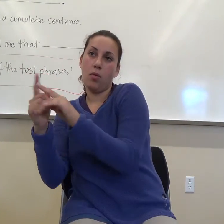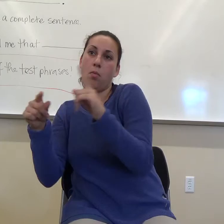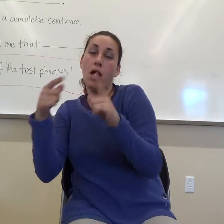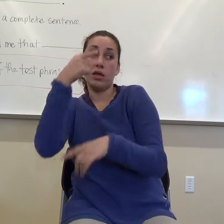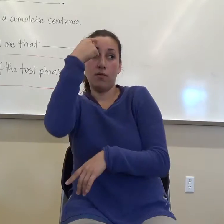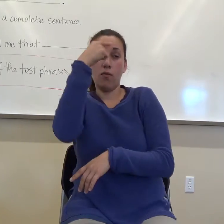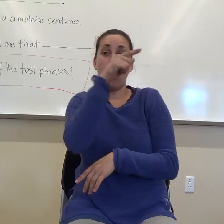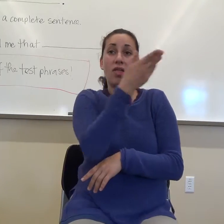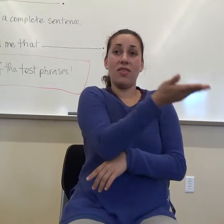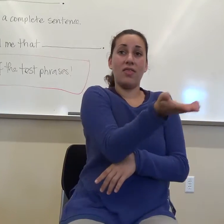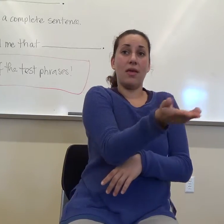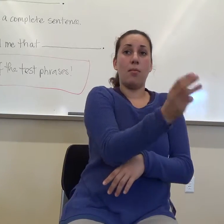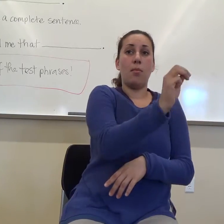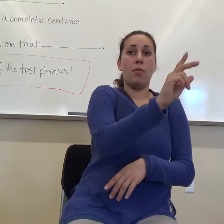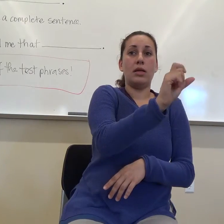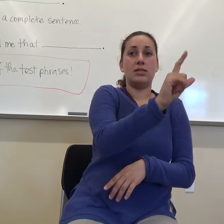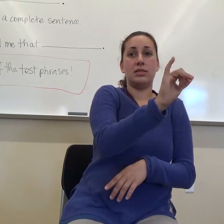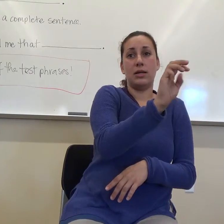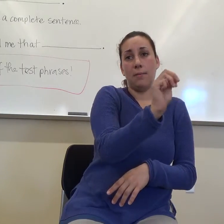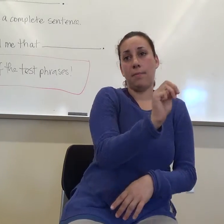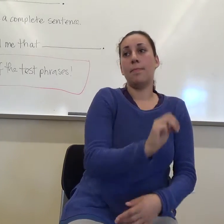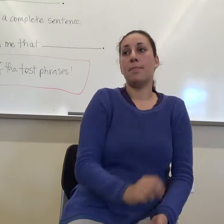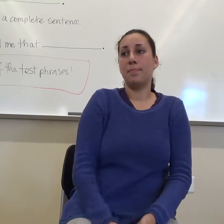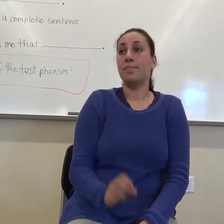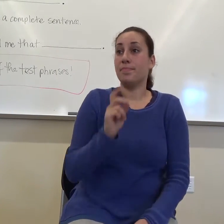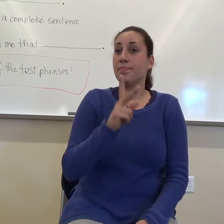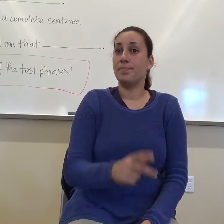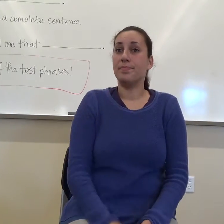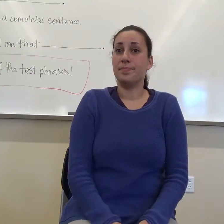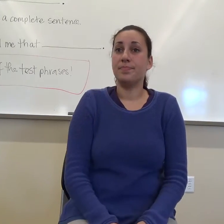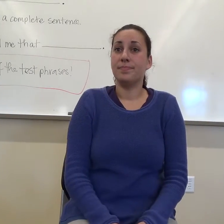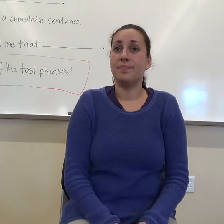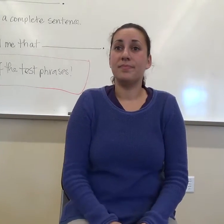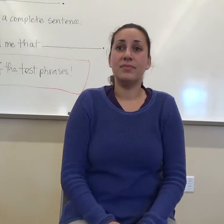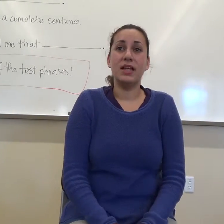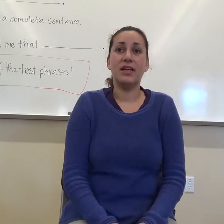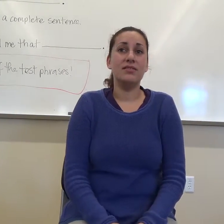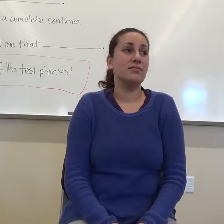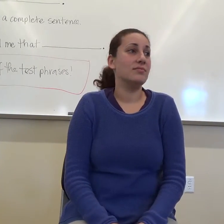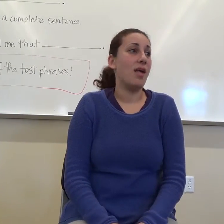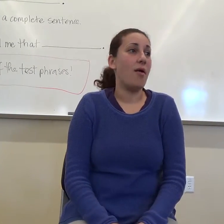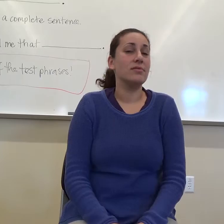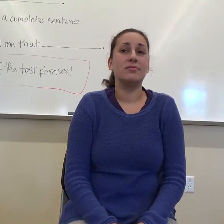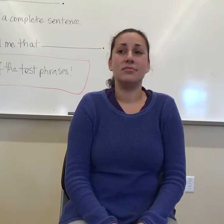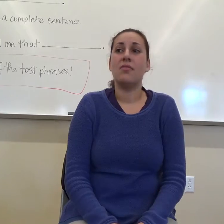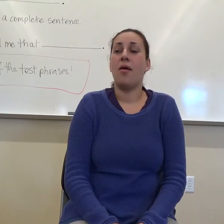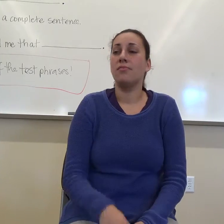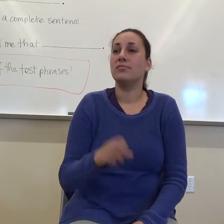their word. Yeah, good. Okay, so in two different religions.